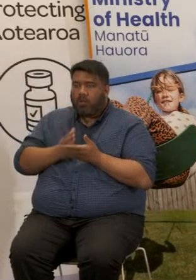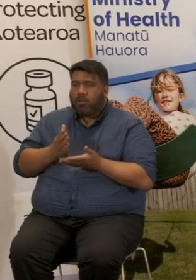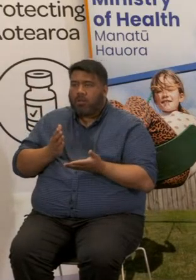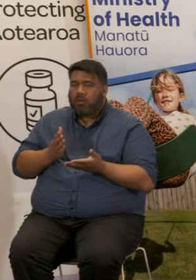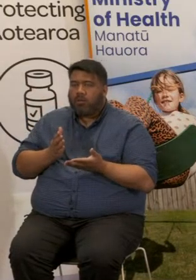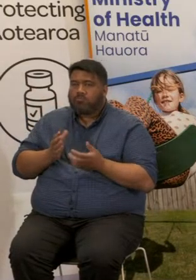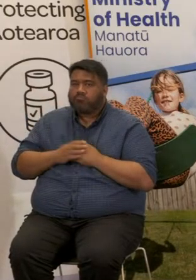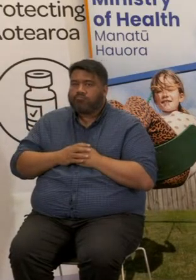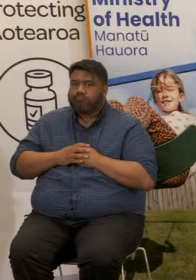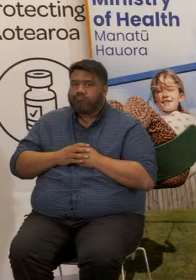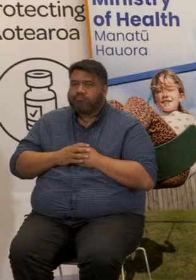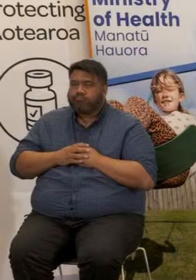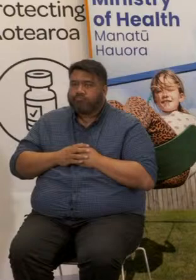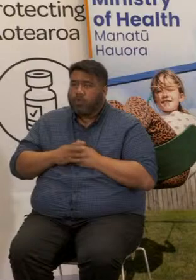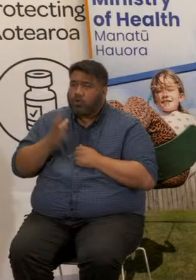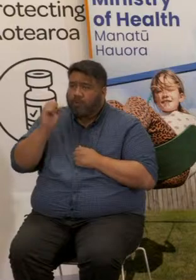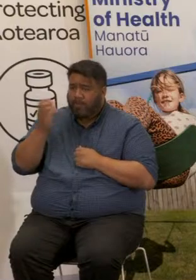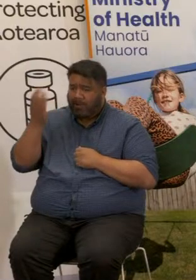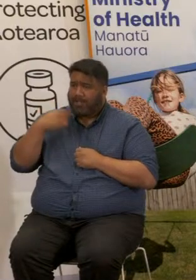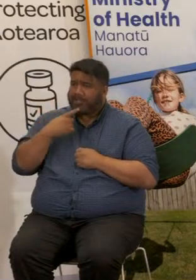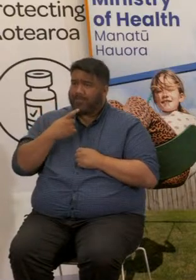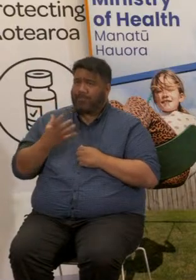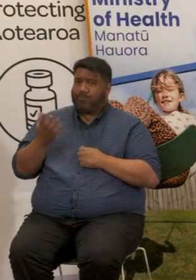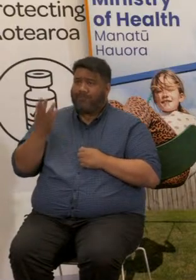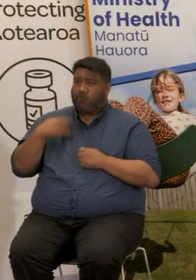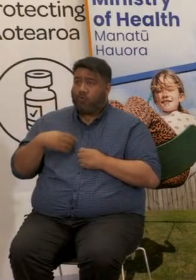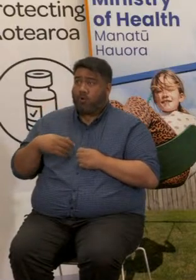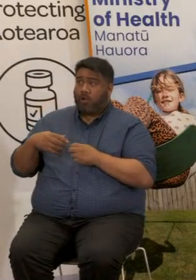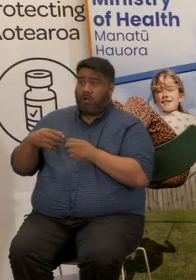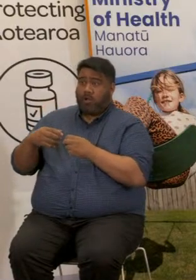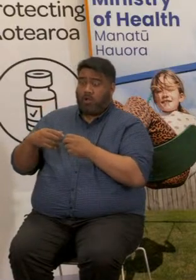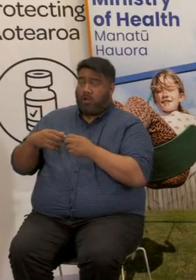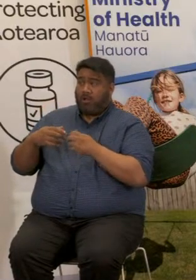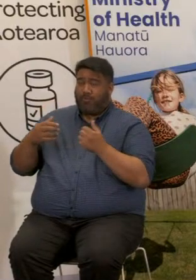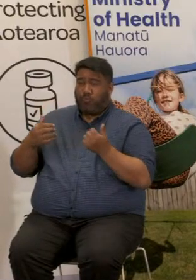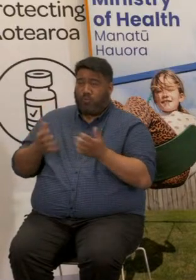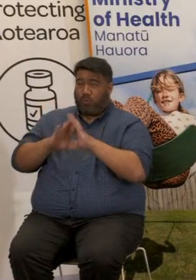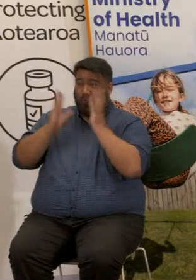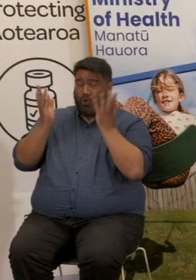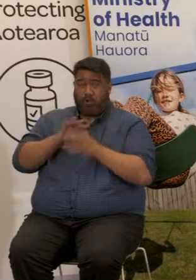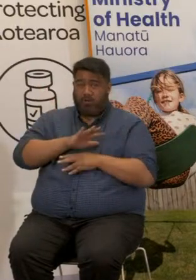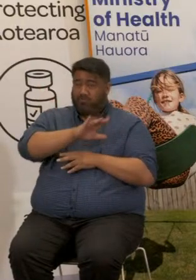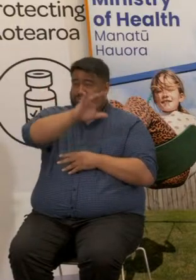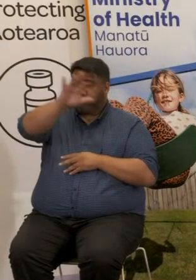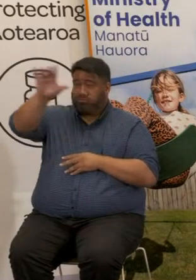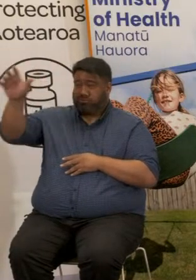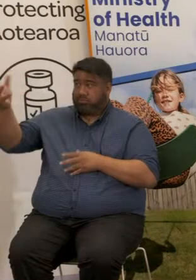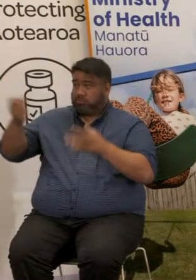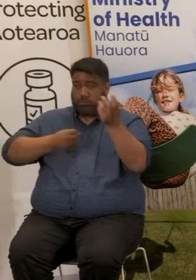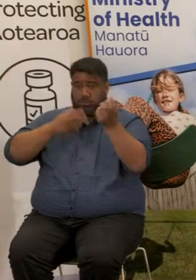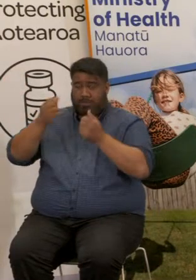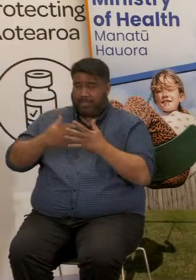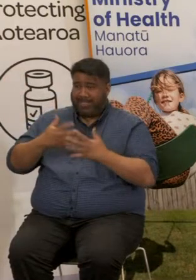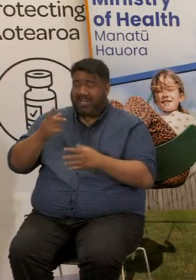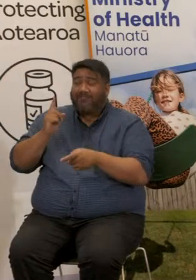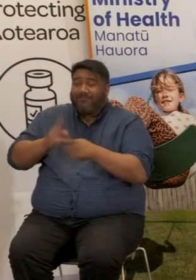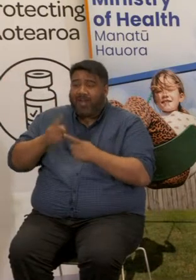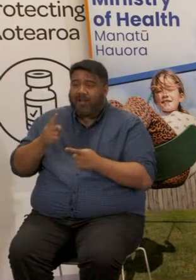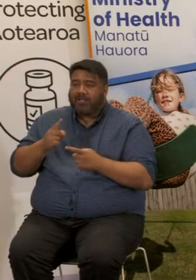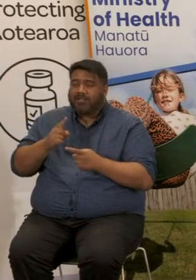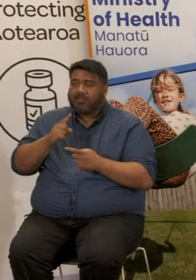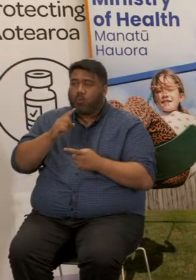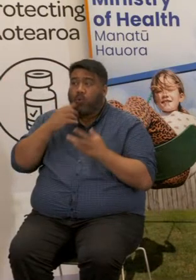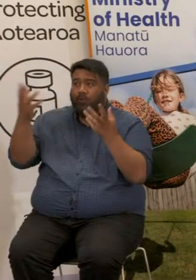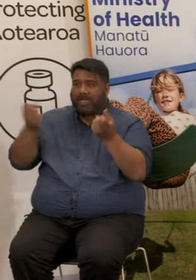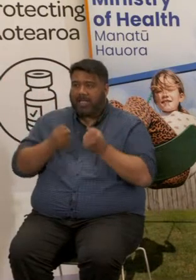I said before about the huge numbers going on, that we're collecting data faster than we ever had before. So I think the data will come fast. It's